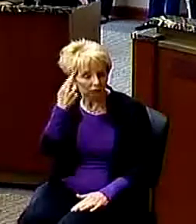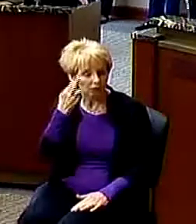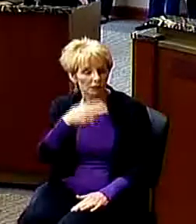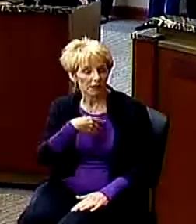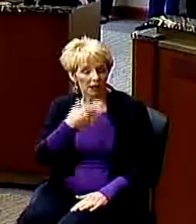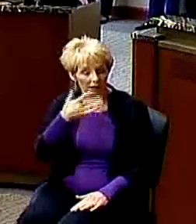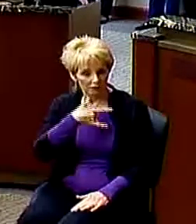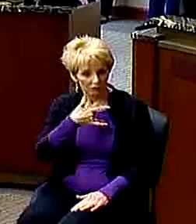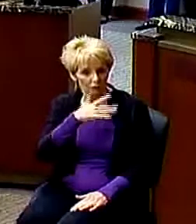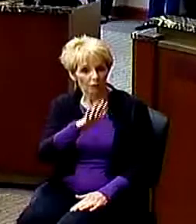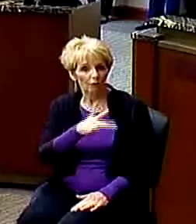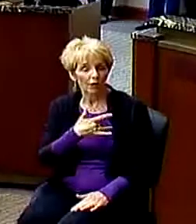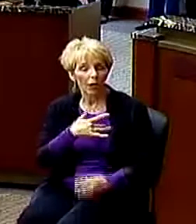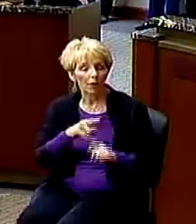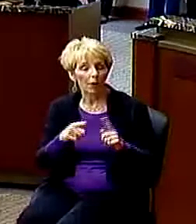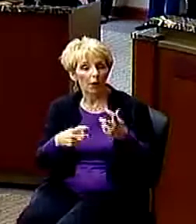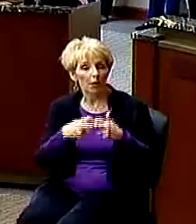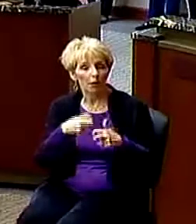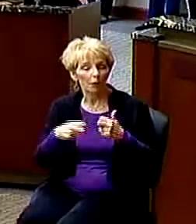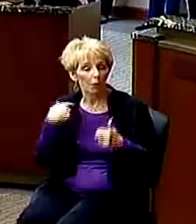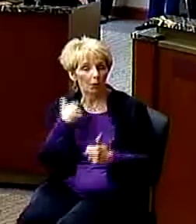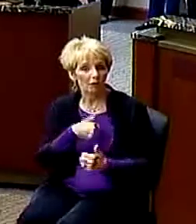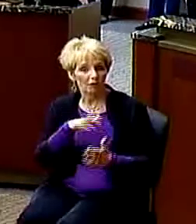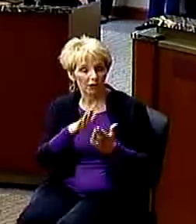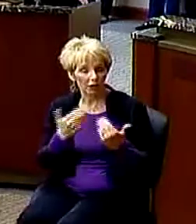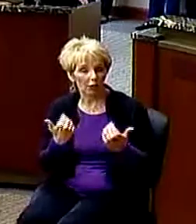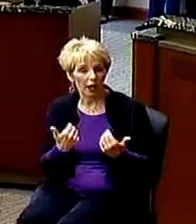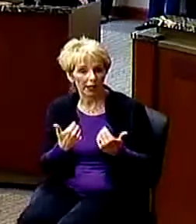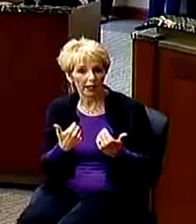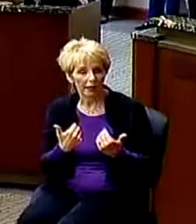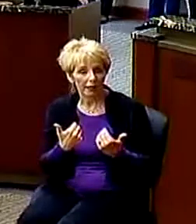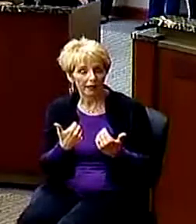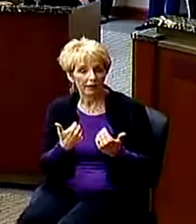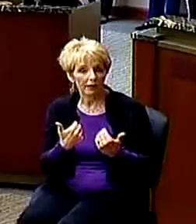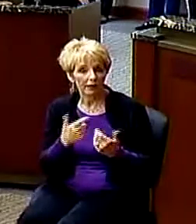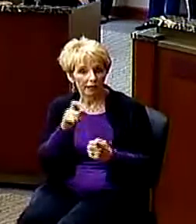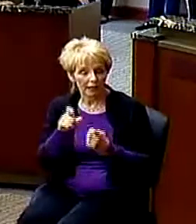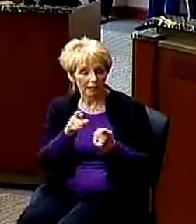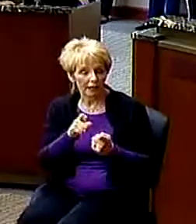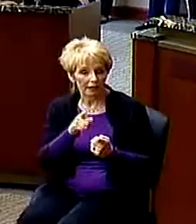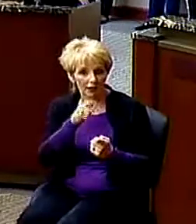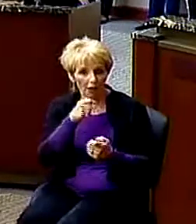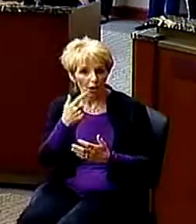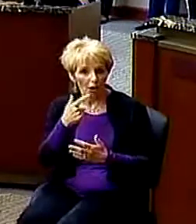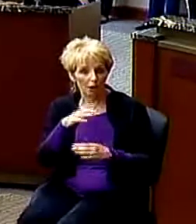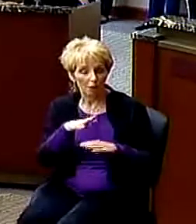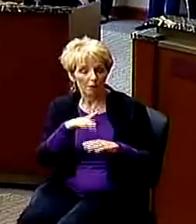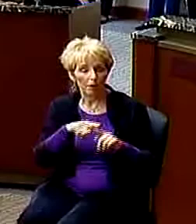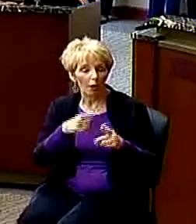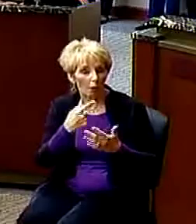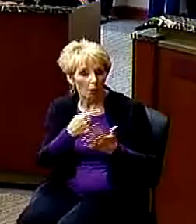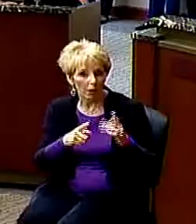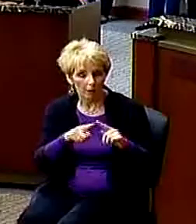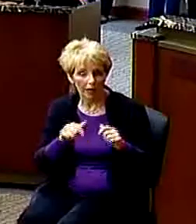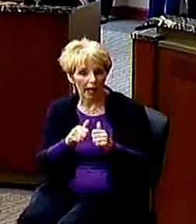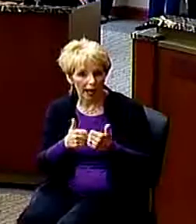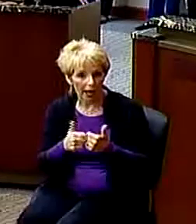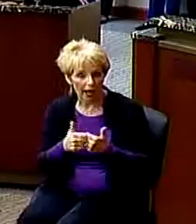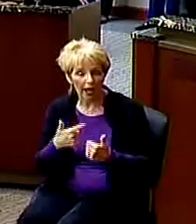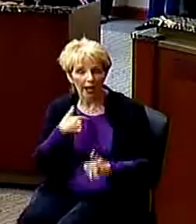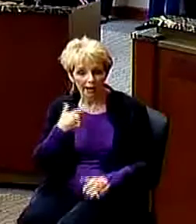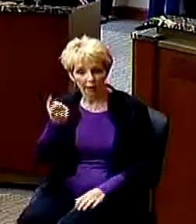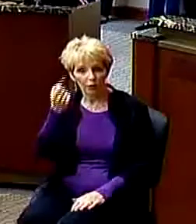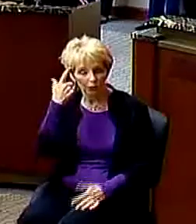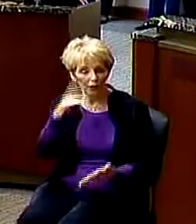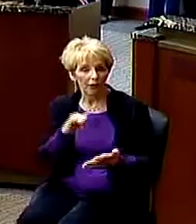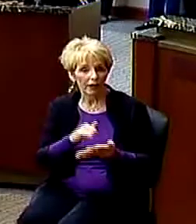decisions. But the problem that we're facing right now is exactly not the what, but the how. I